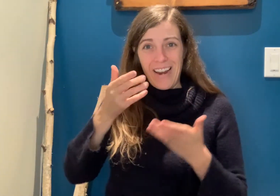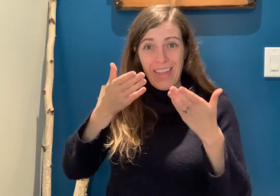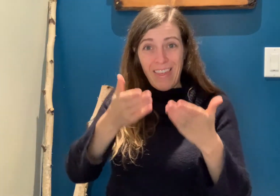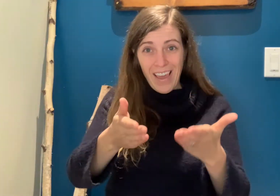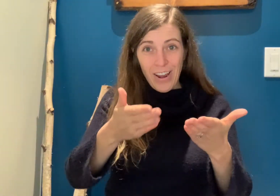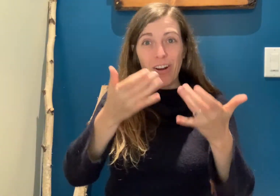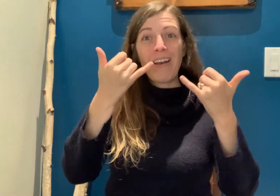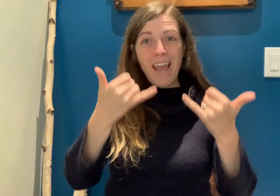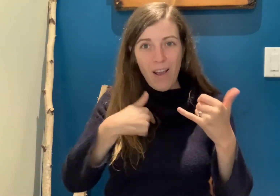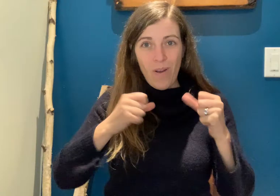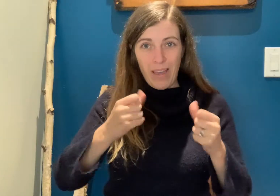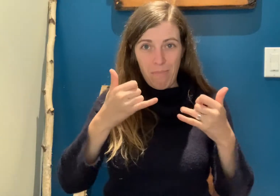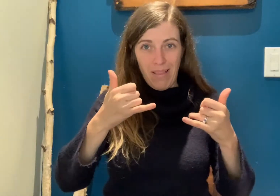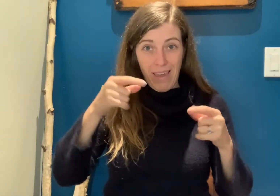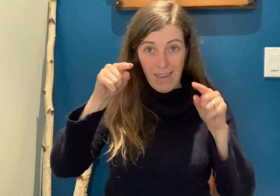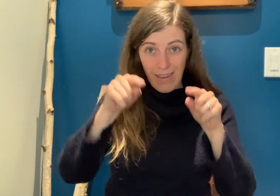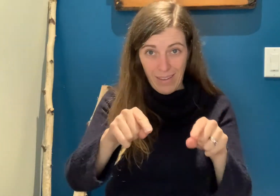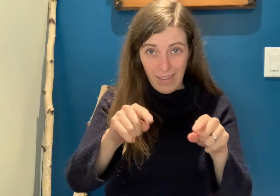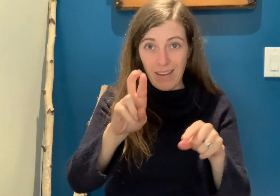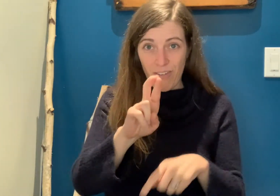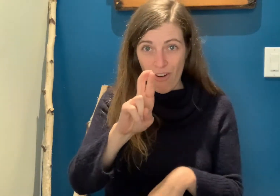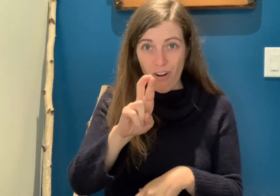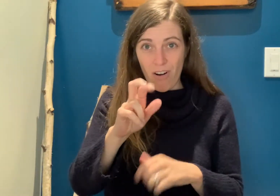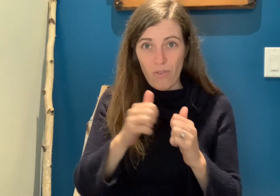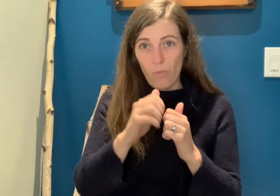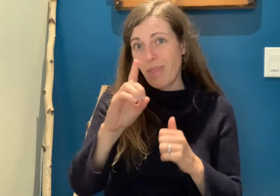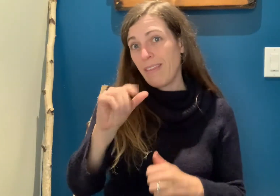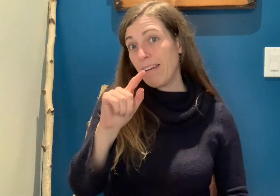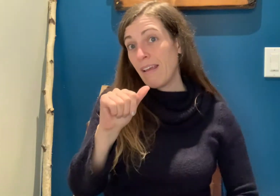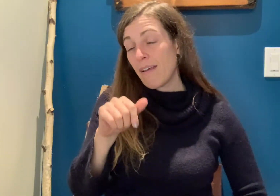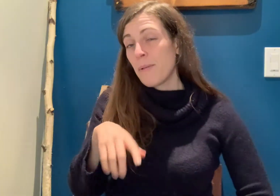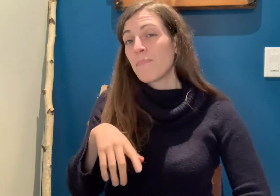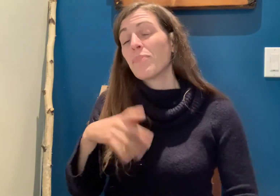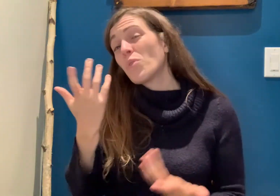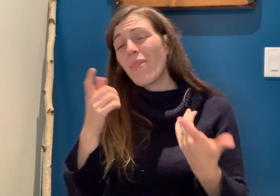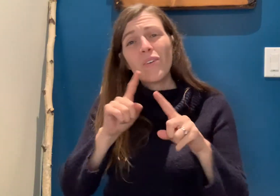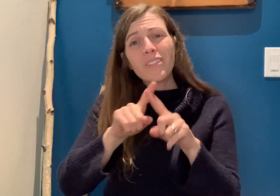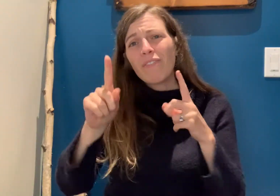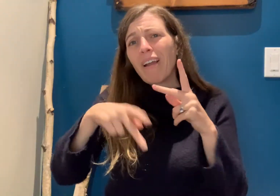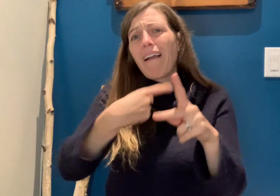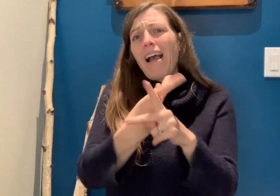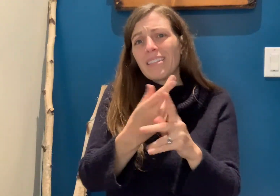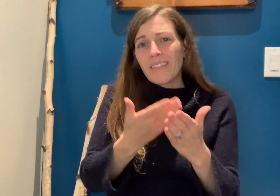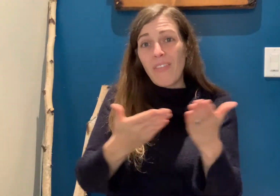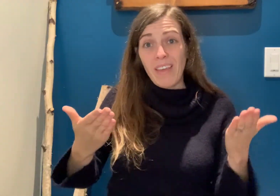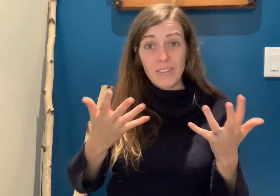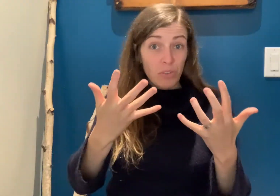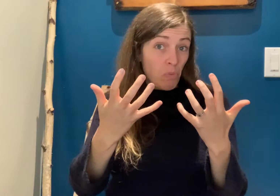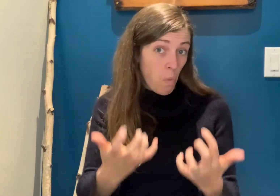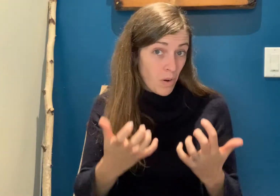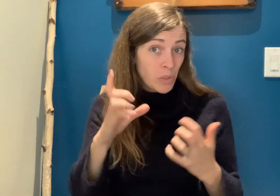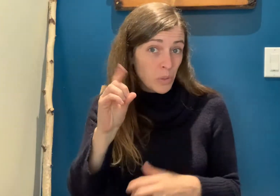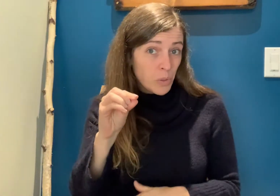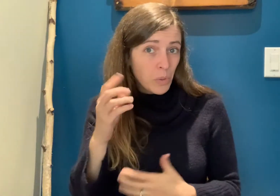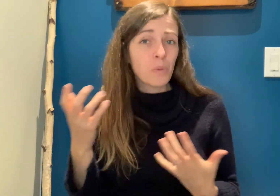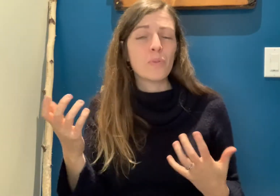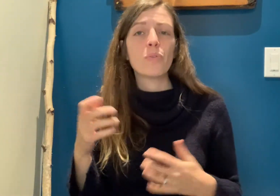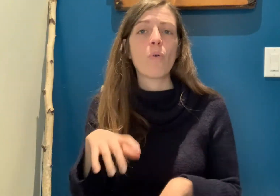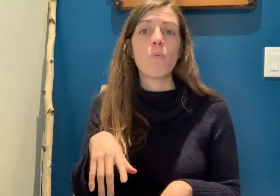So now I have my data read in, and I'm ready to start playing around with it. There are a lot of different kinds of things I might want